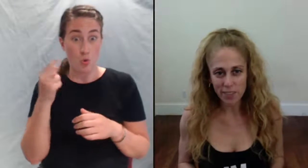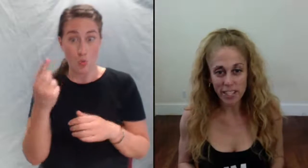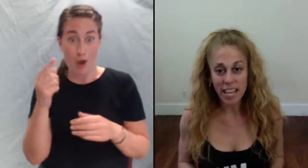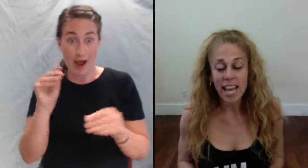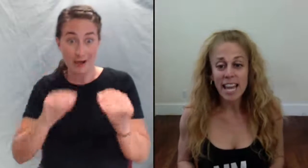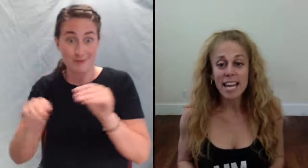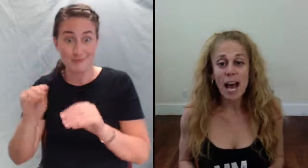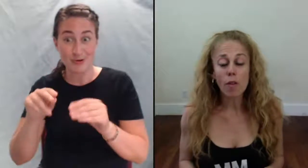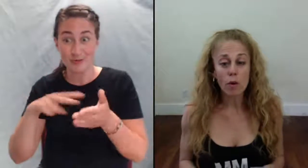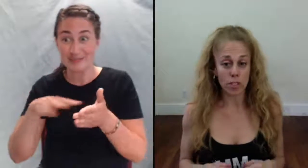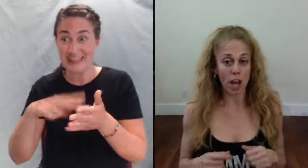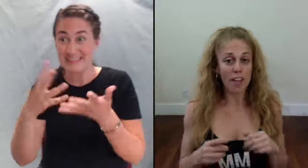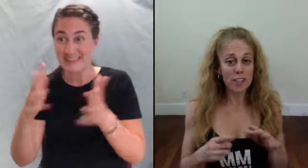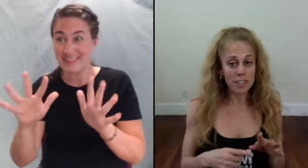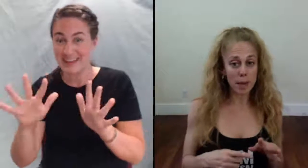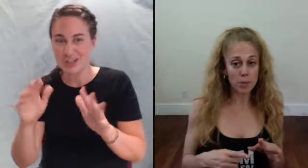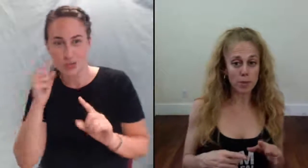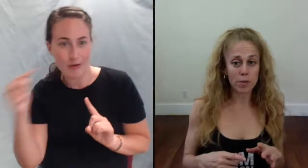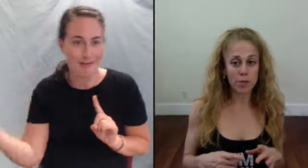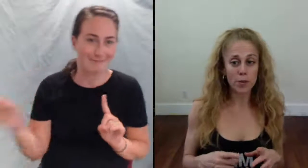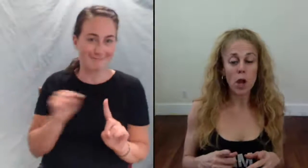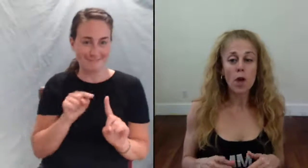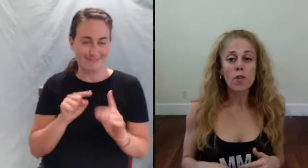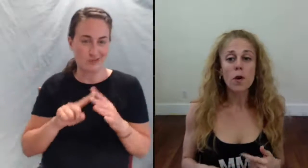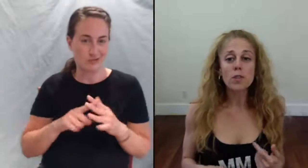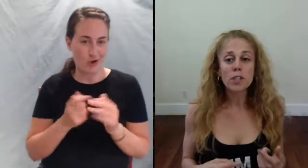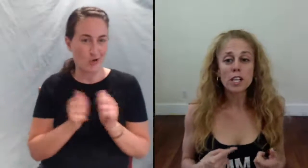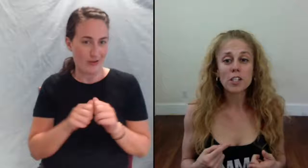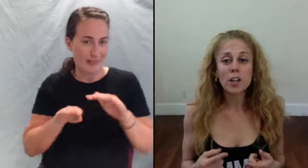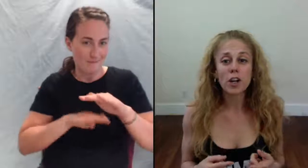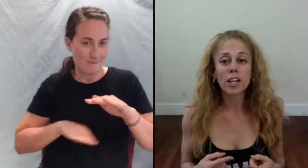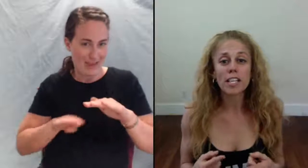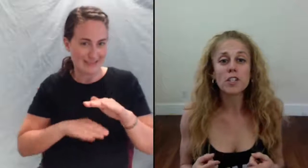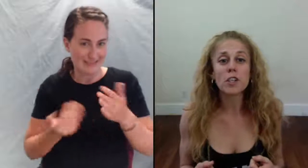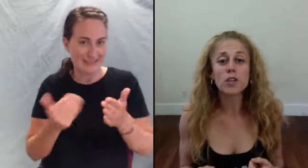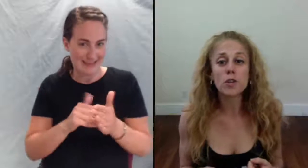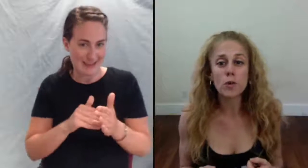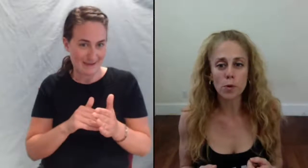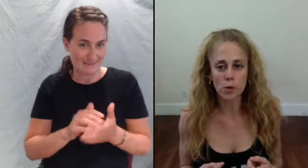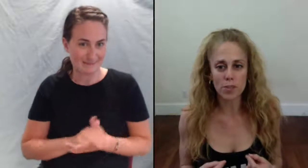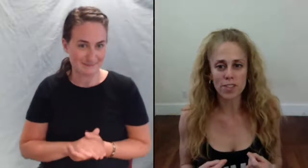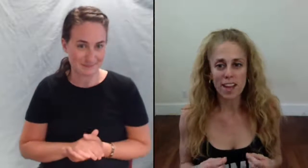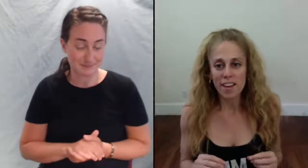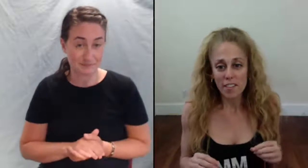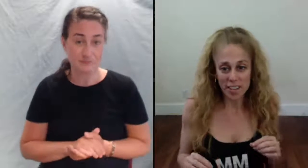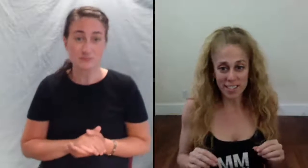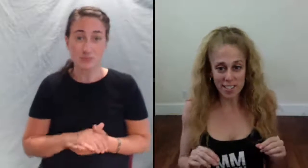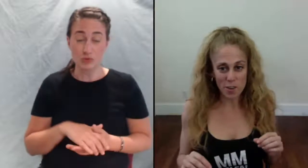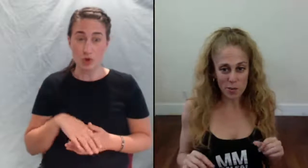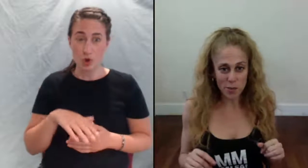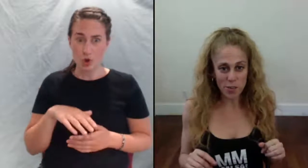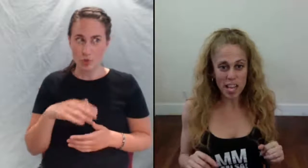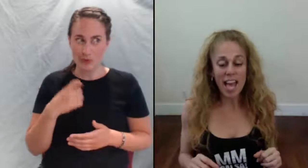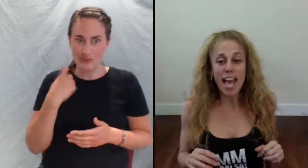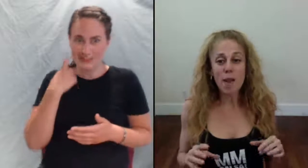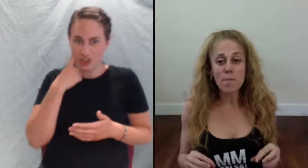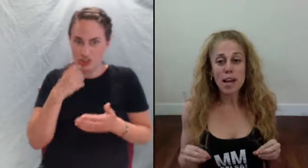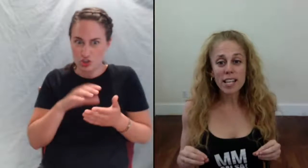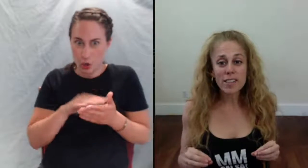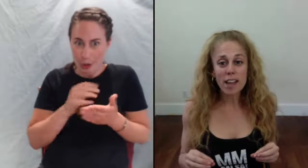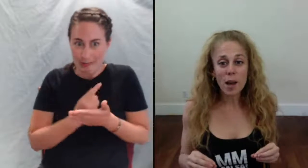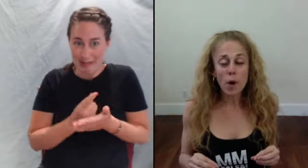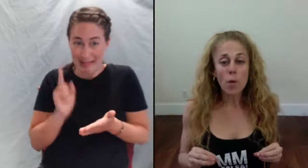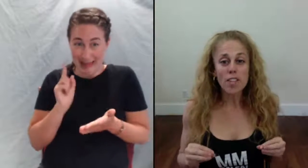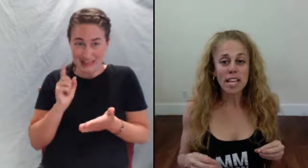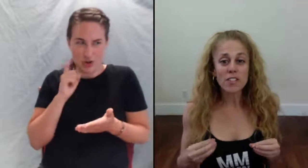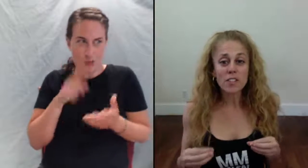to that. Now, those other steps we reviewed, those are going to turn into new moves, fancier moves, and